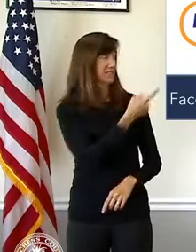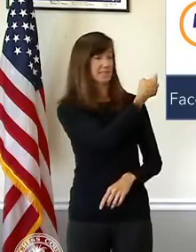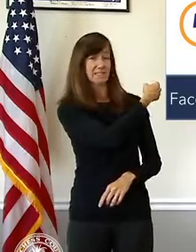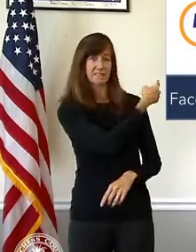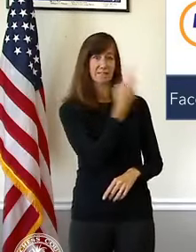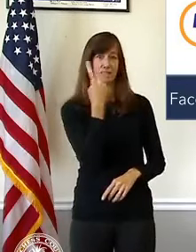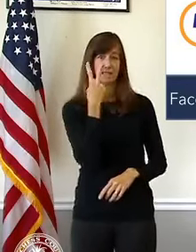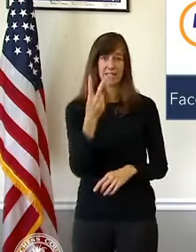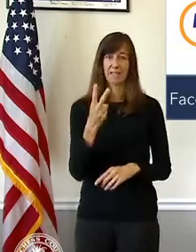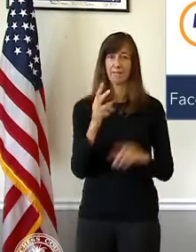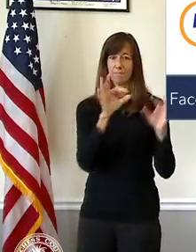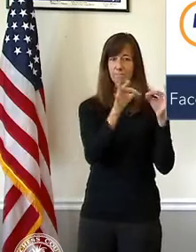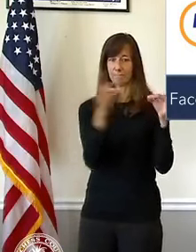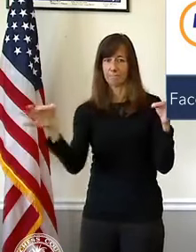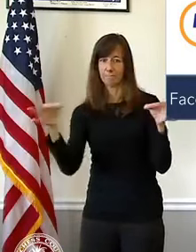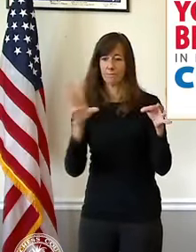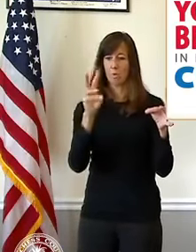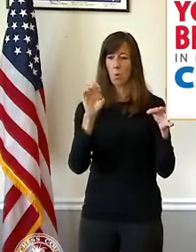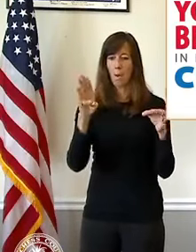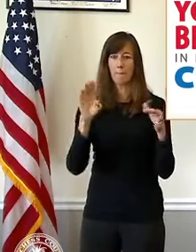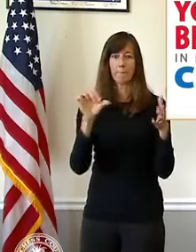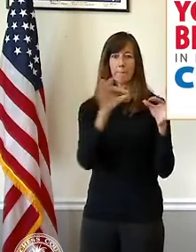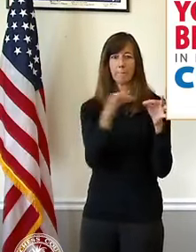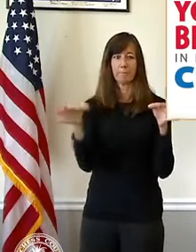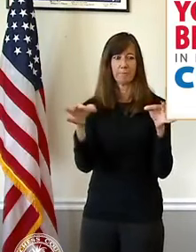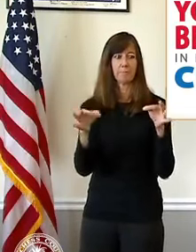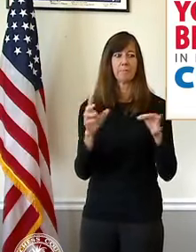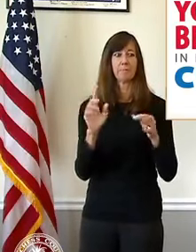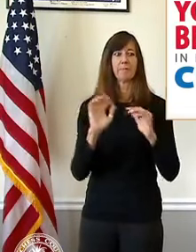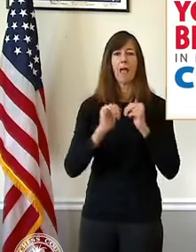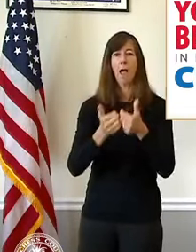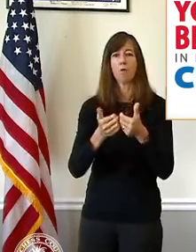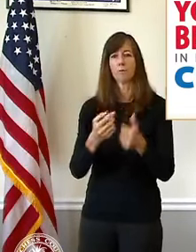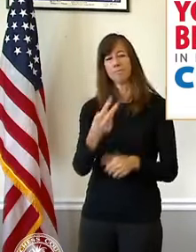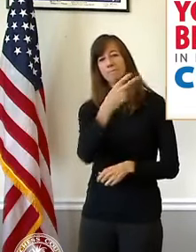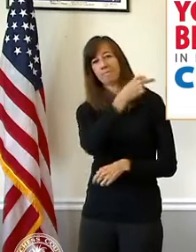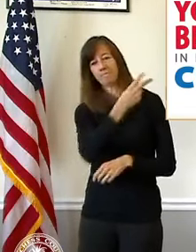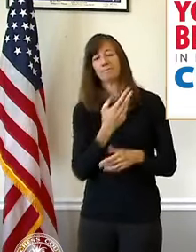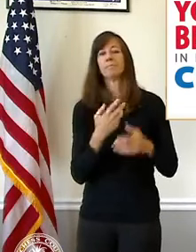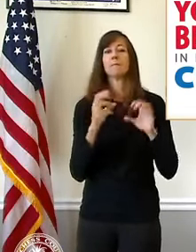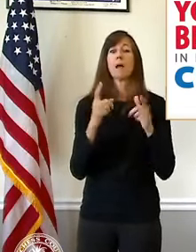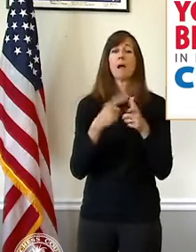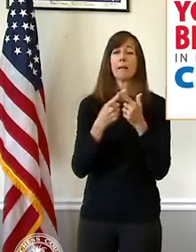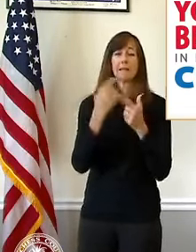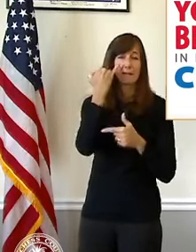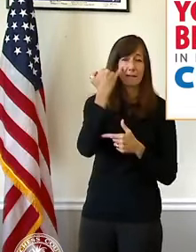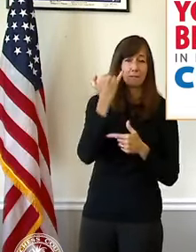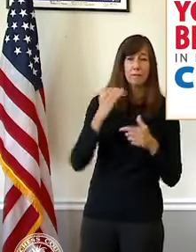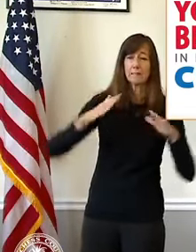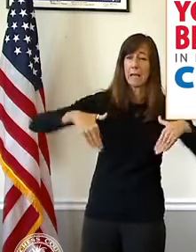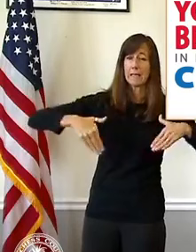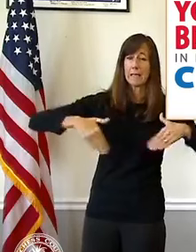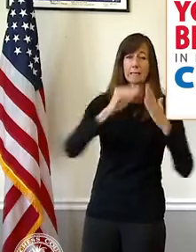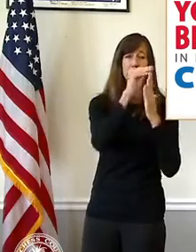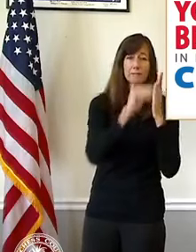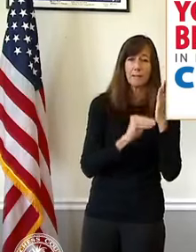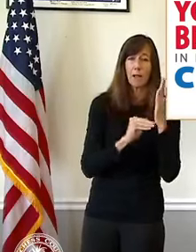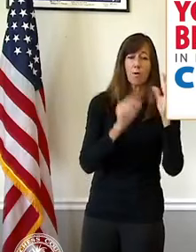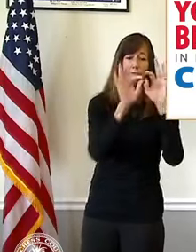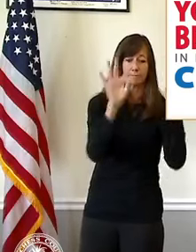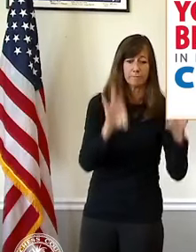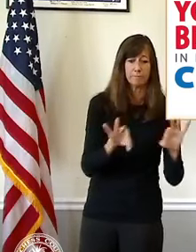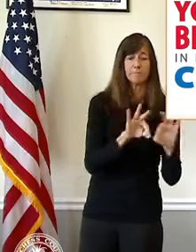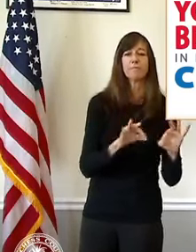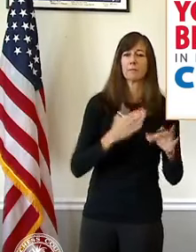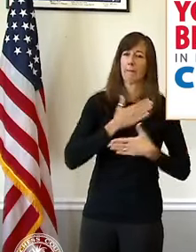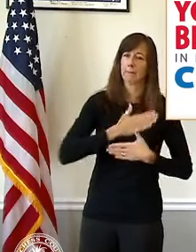2020census.gov. If you have not yet completed your census form, please do so. You can do it online. Otherwise, census workers will